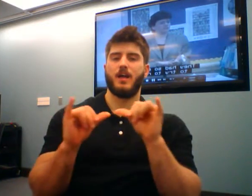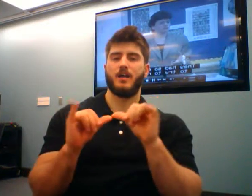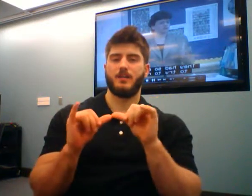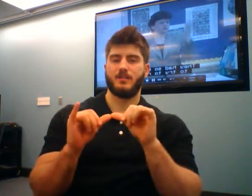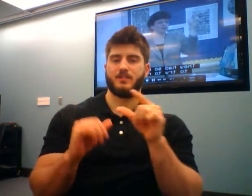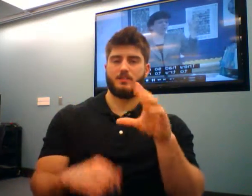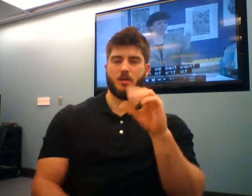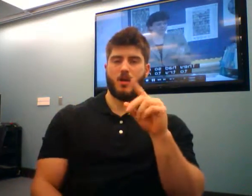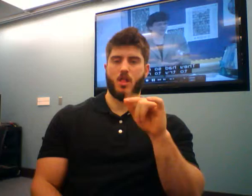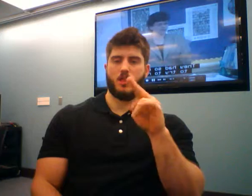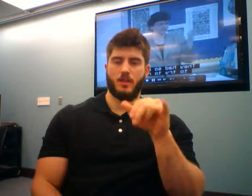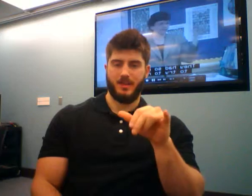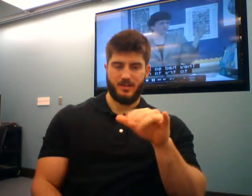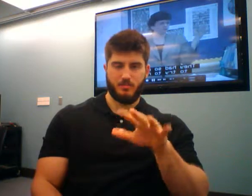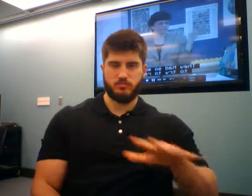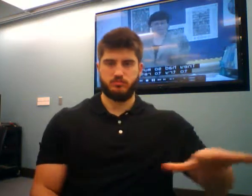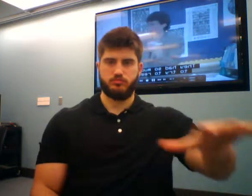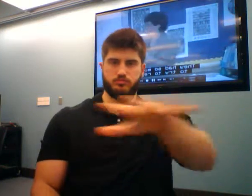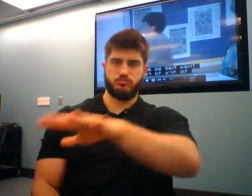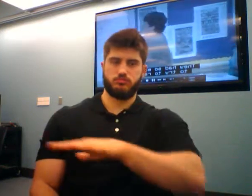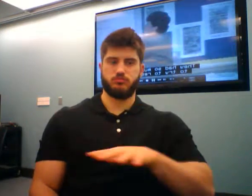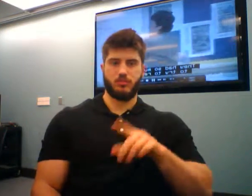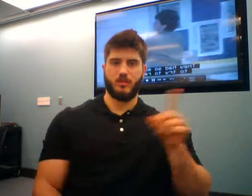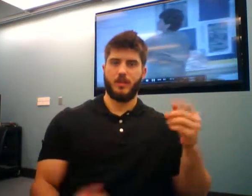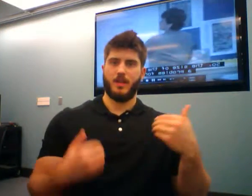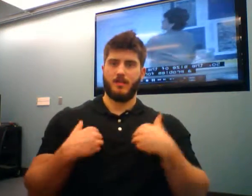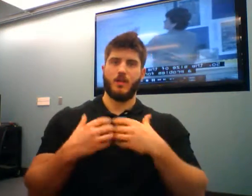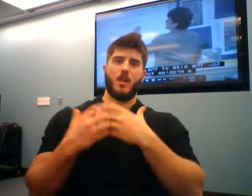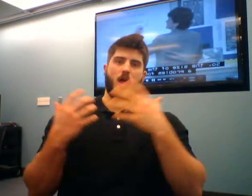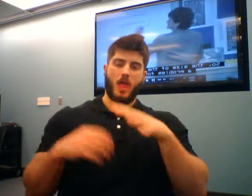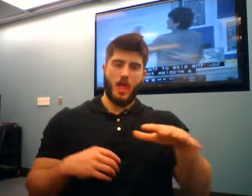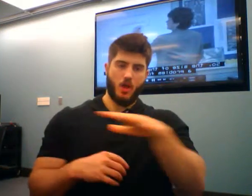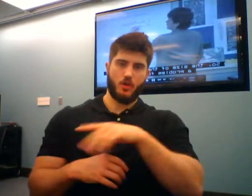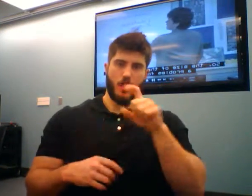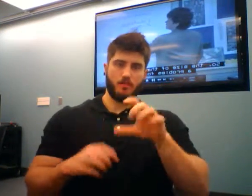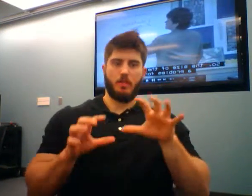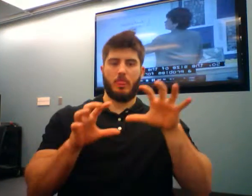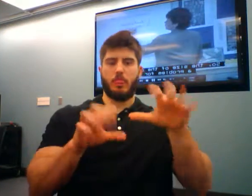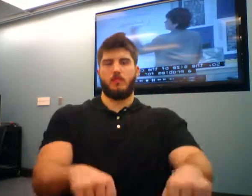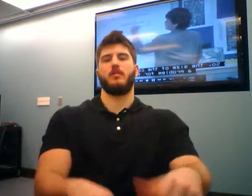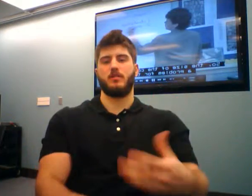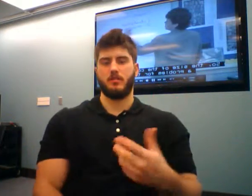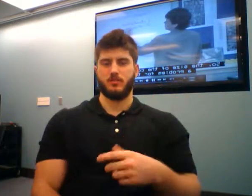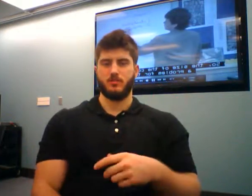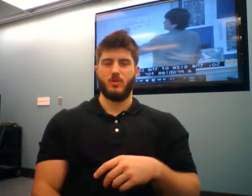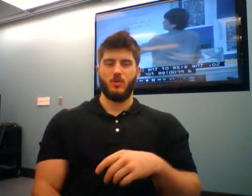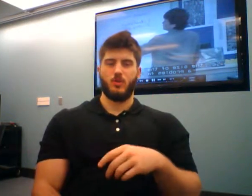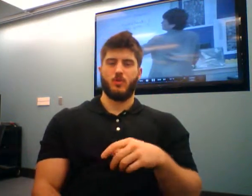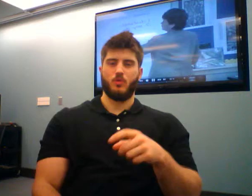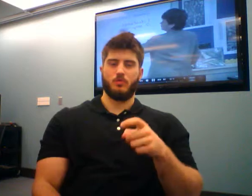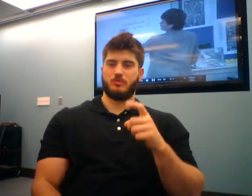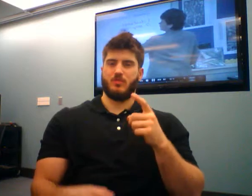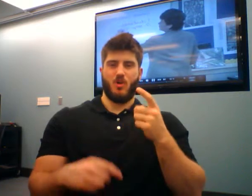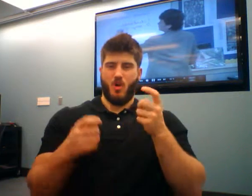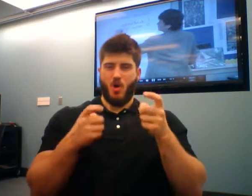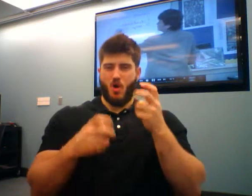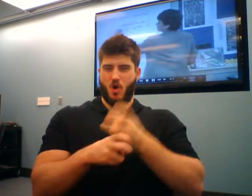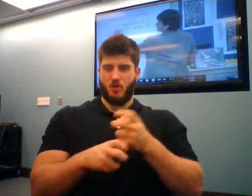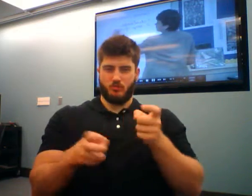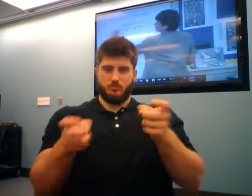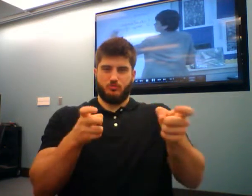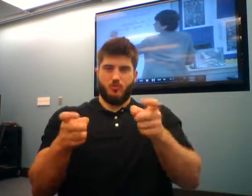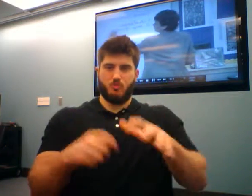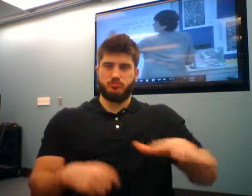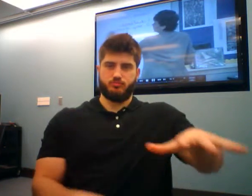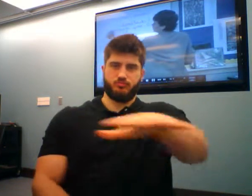They had so much area to try to regain. So the size of the colonies was a problem for them.